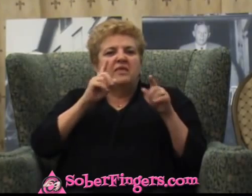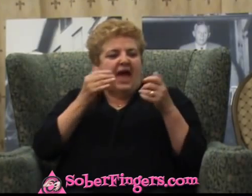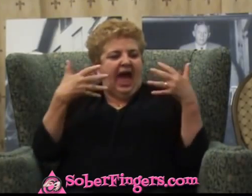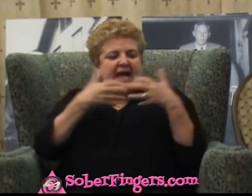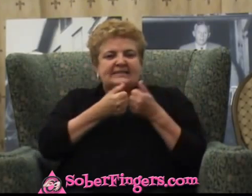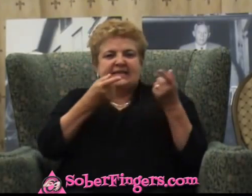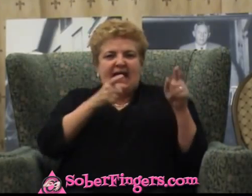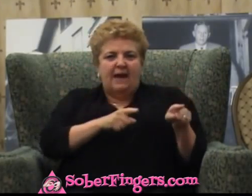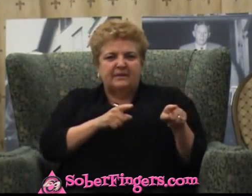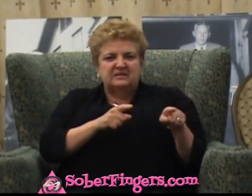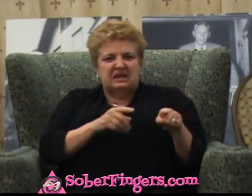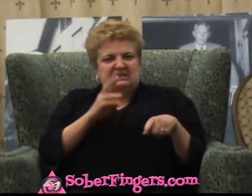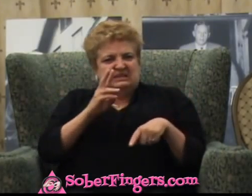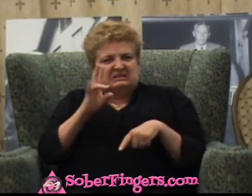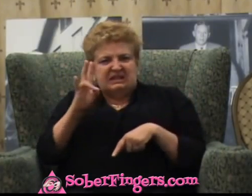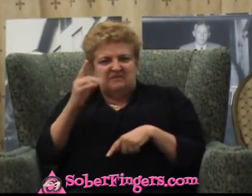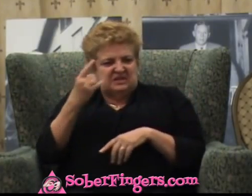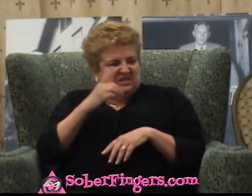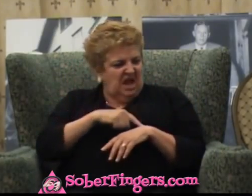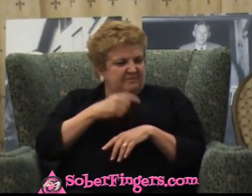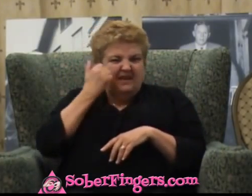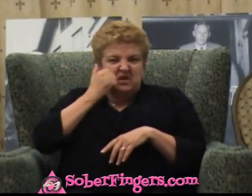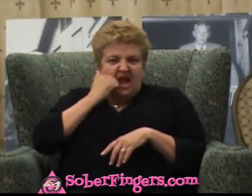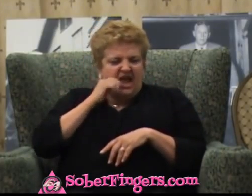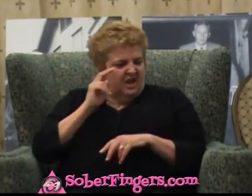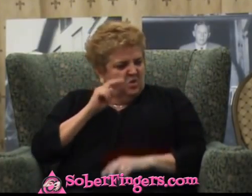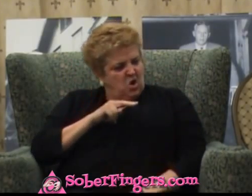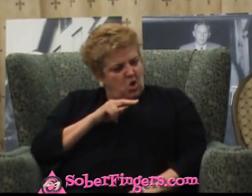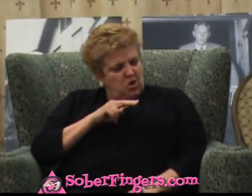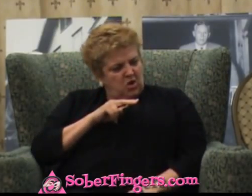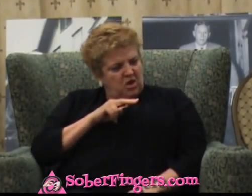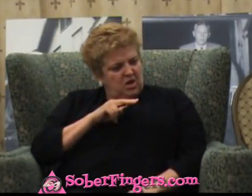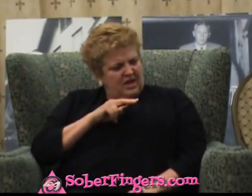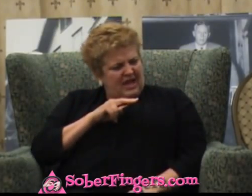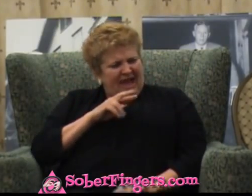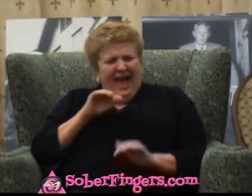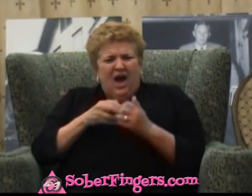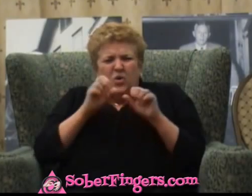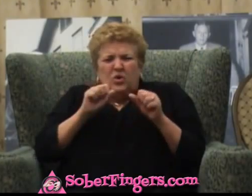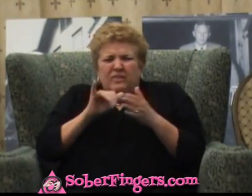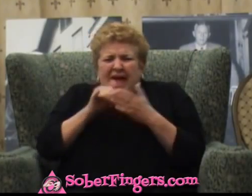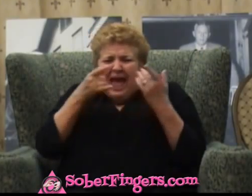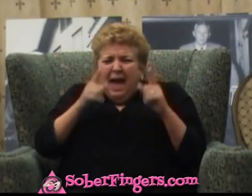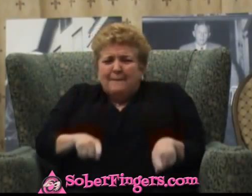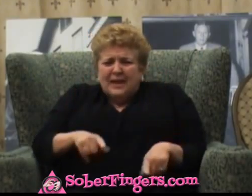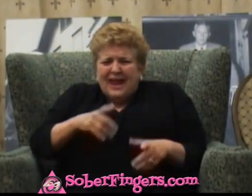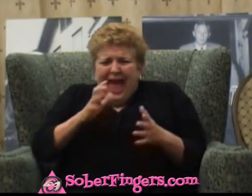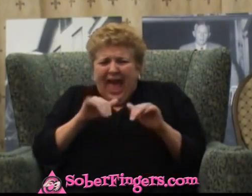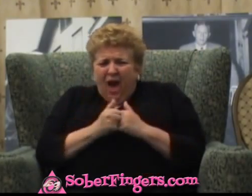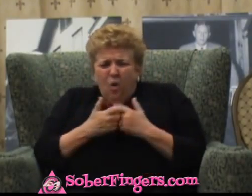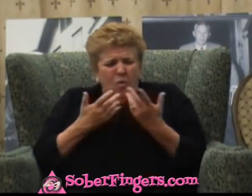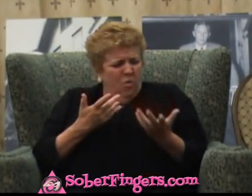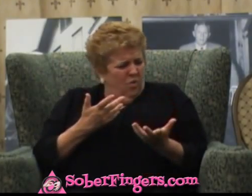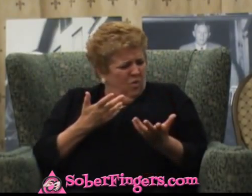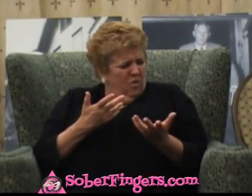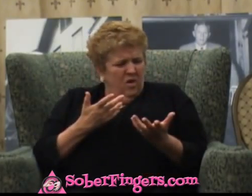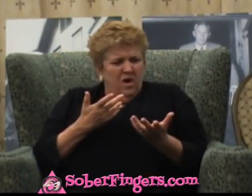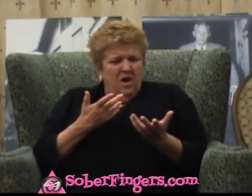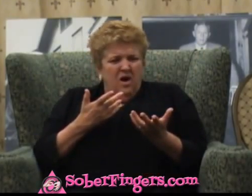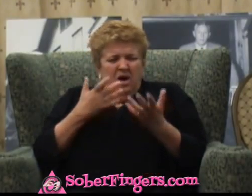more. And I would just look, say, how could this have happened? And then I would think, what do you mean, Rose? You've been a